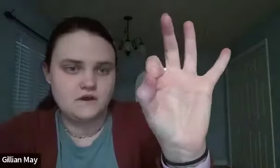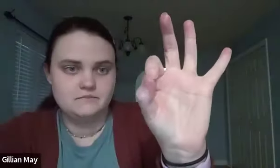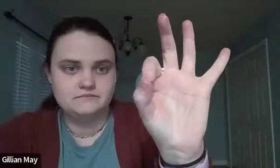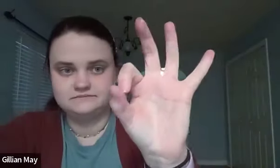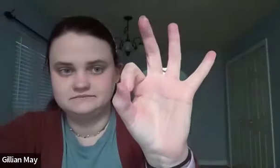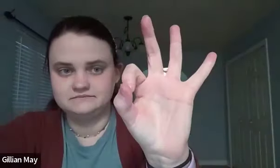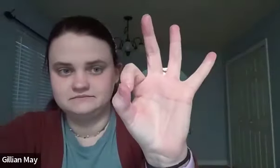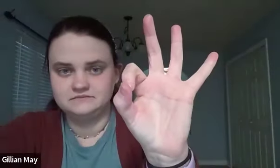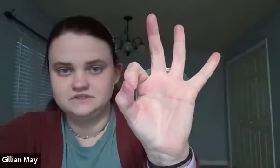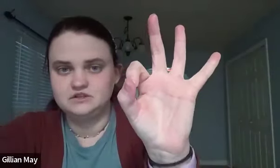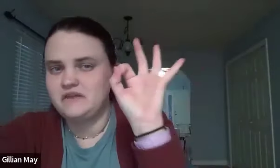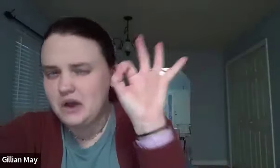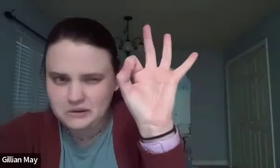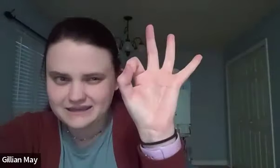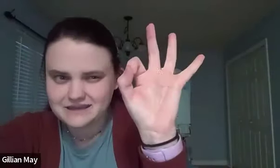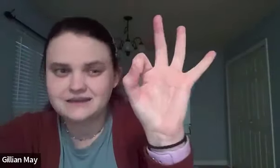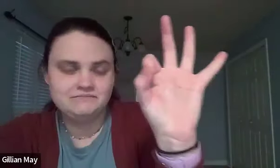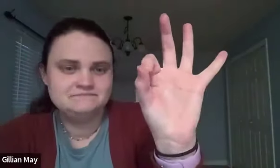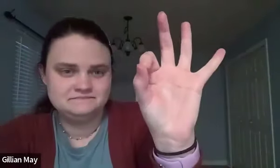thumb. So like the okay sign.